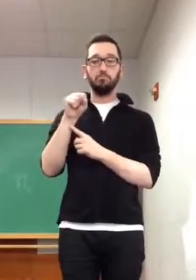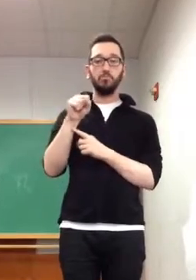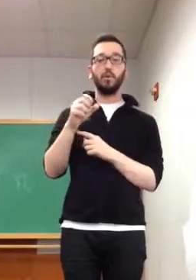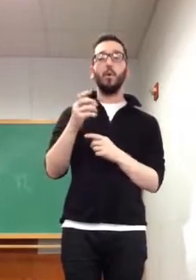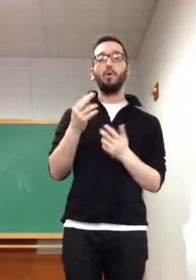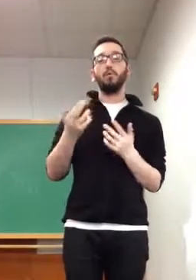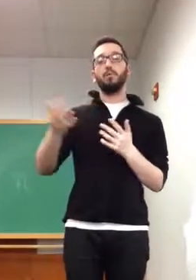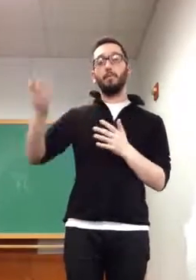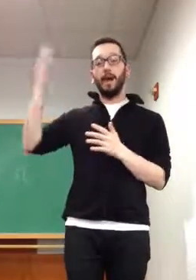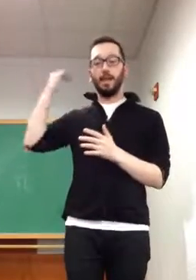American history.